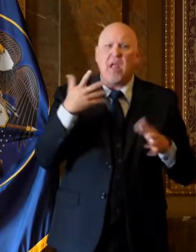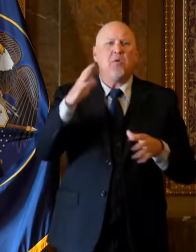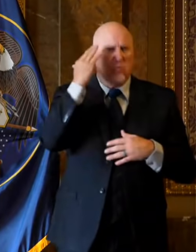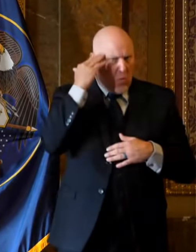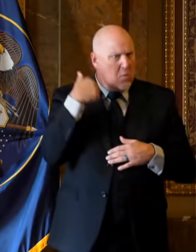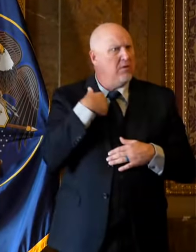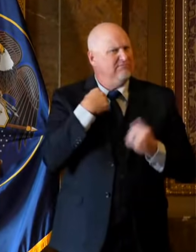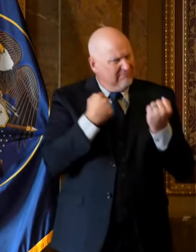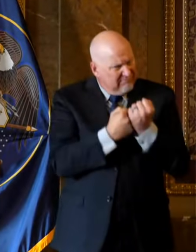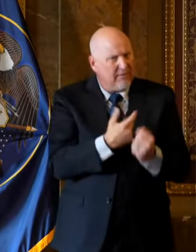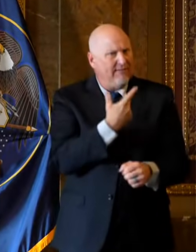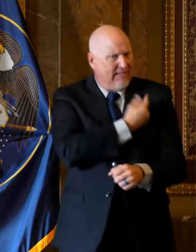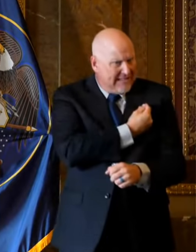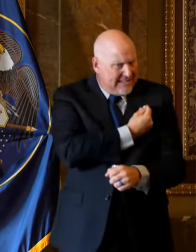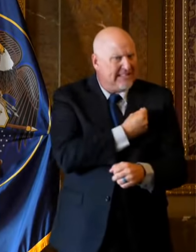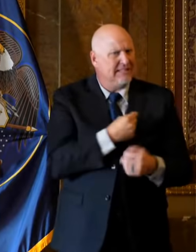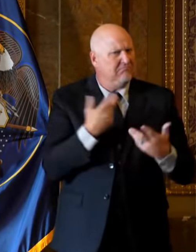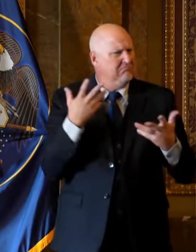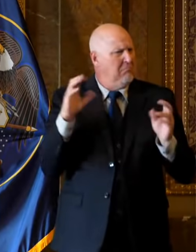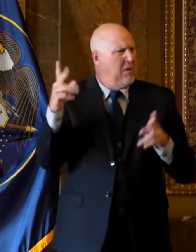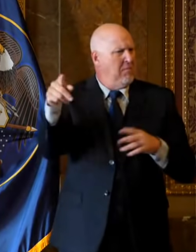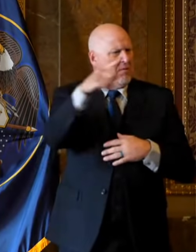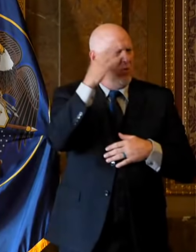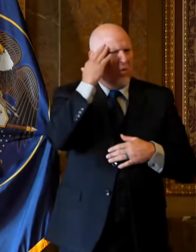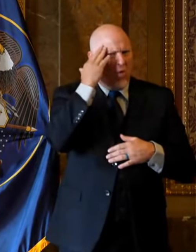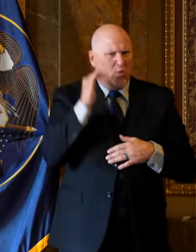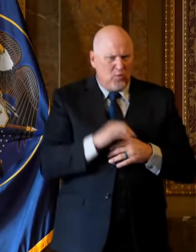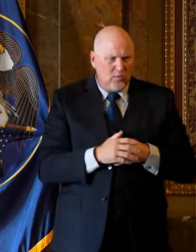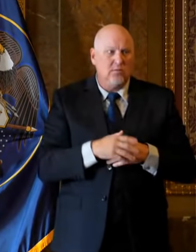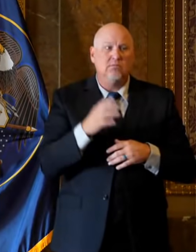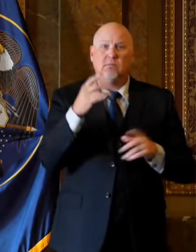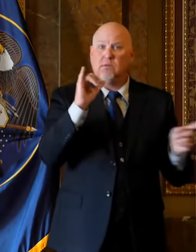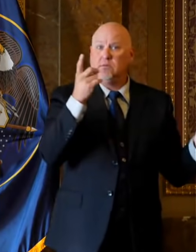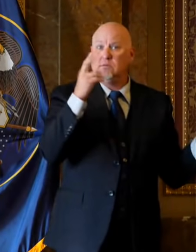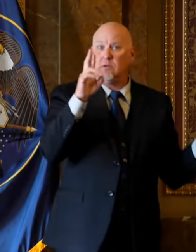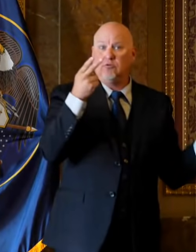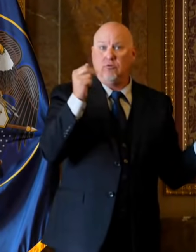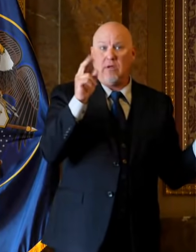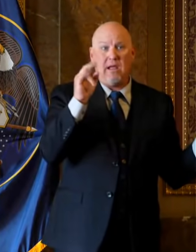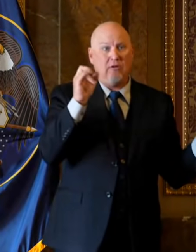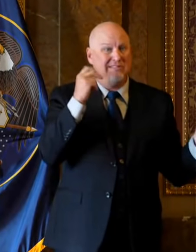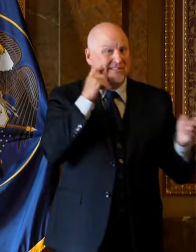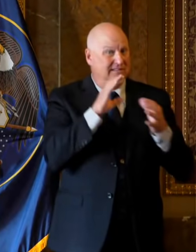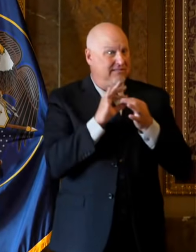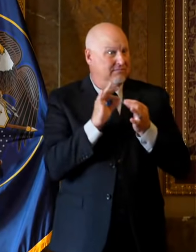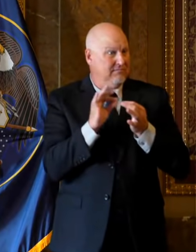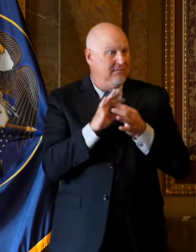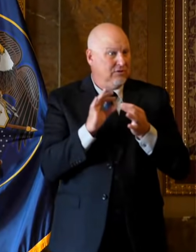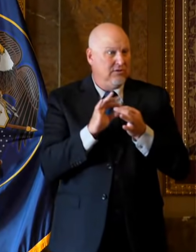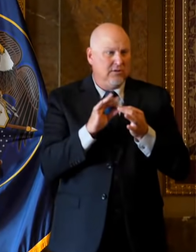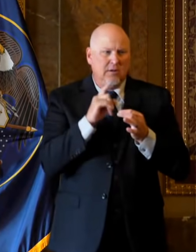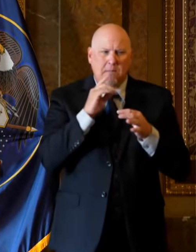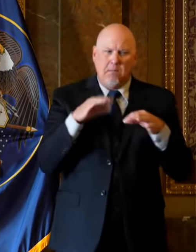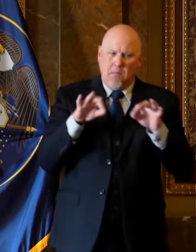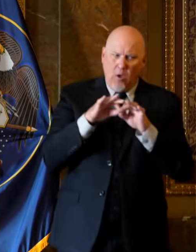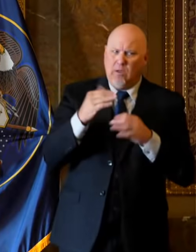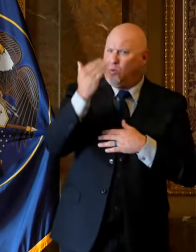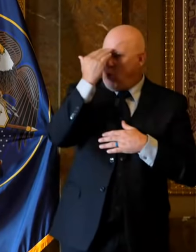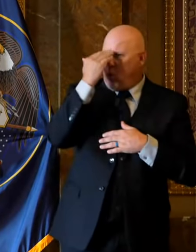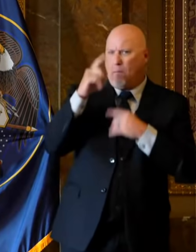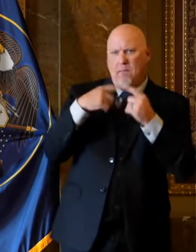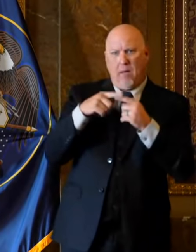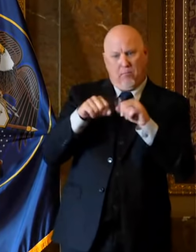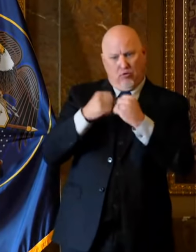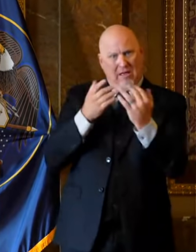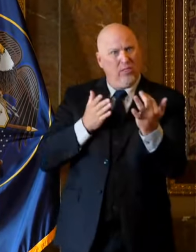As Dr. Harrison mentioned, we do have big breakthrough cases, and I think it's important to talk just a little bit about that.